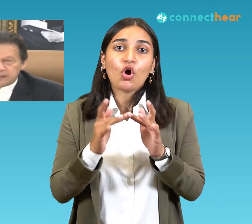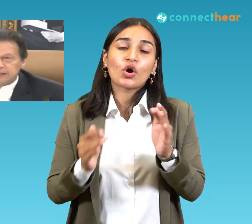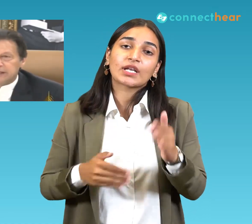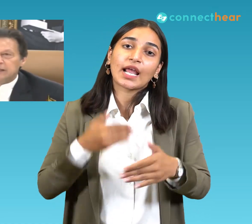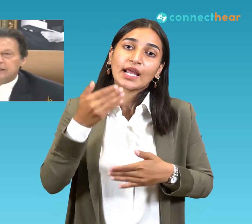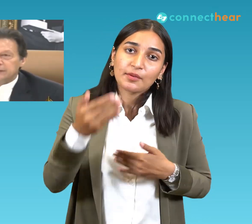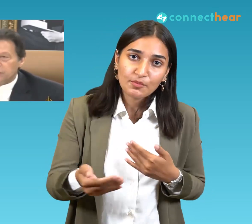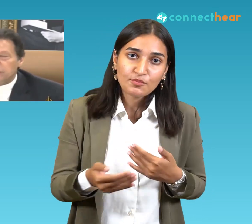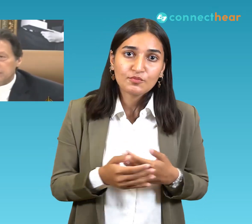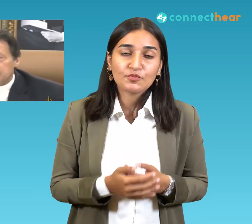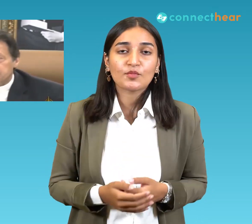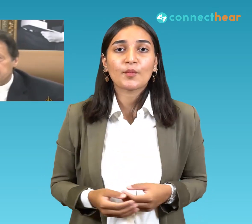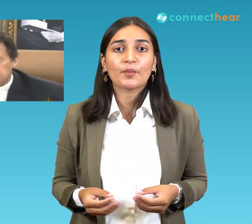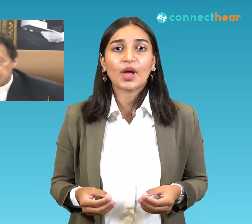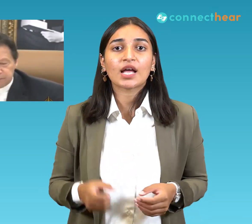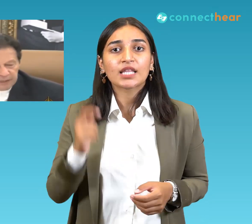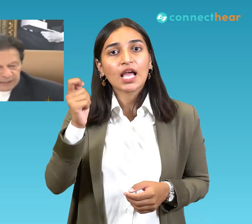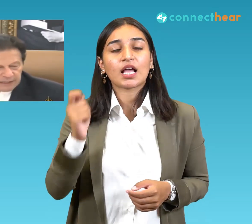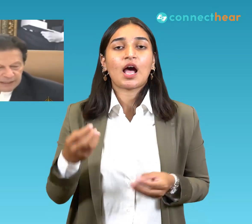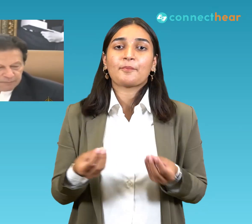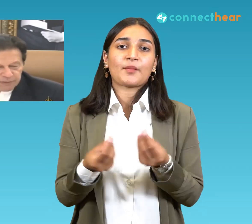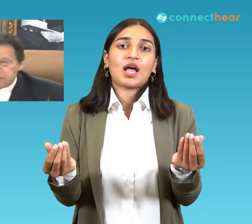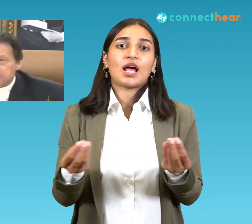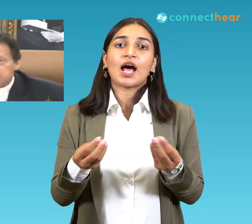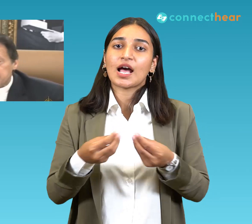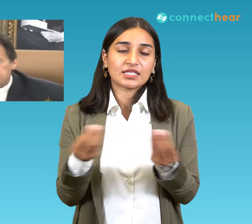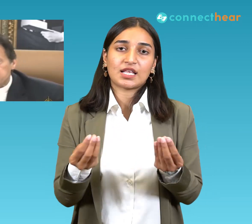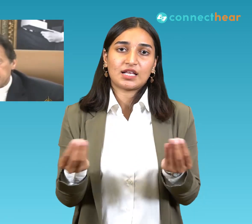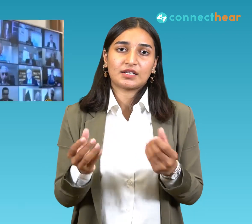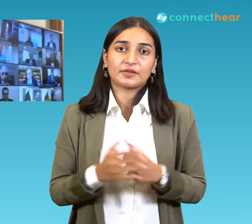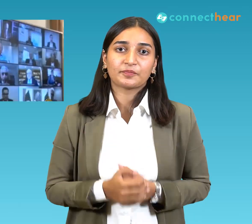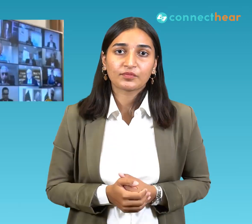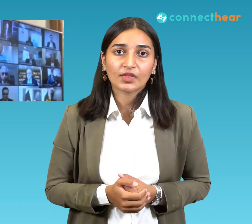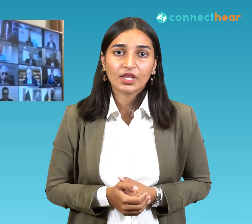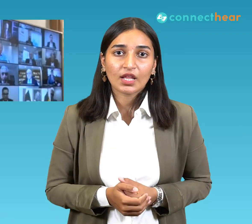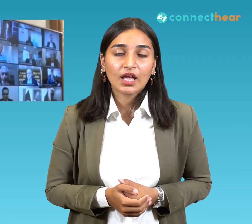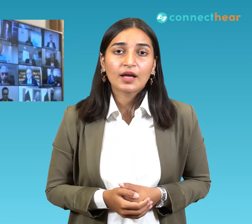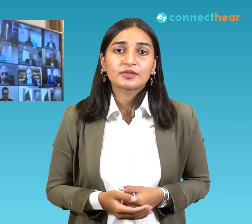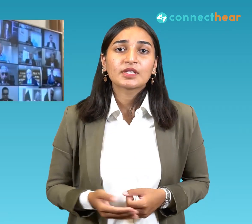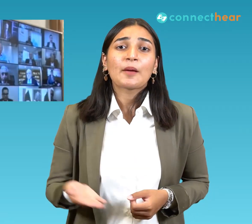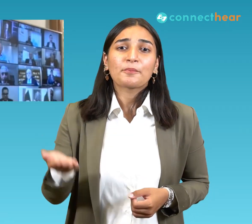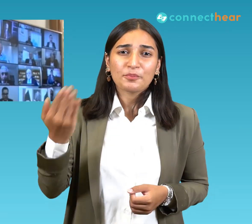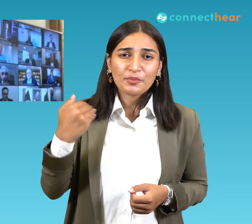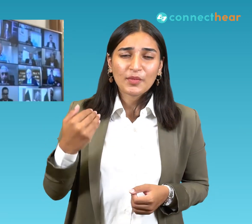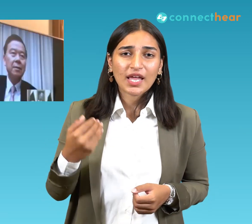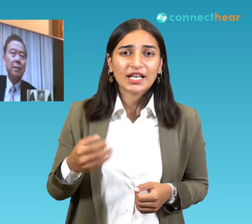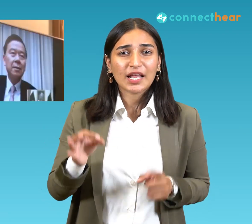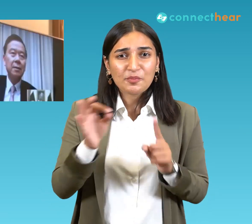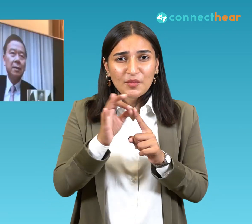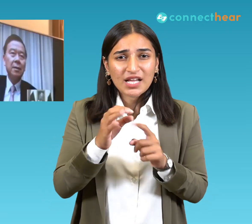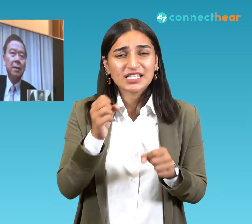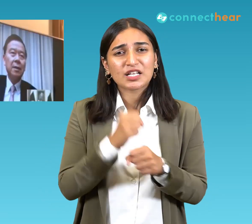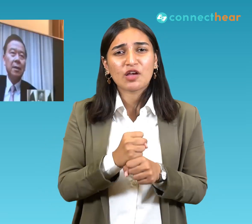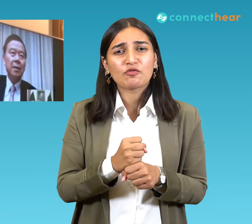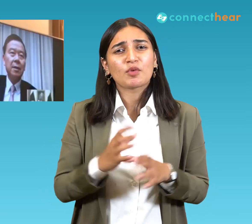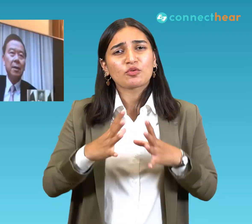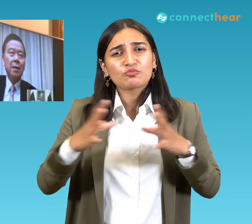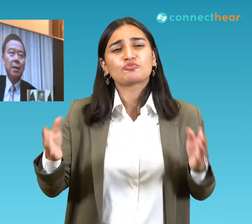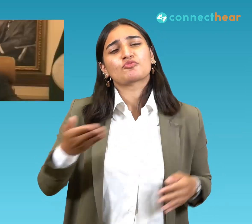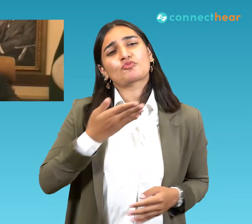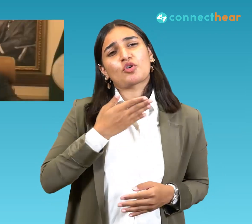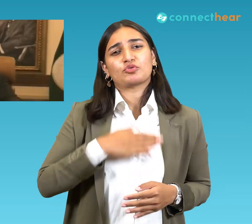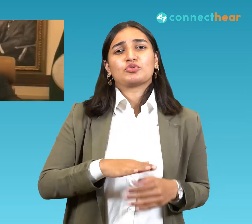e-government rather than the old paper pushing. Pakistan's retail sale is almost